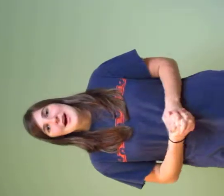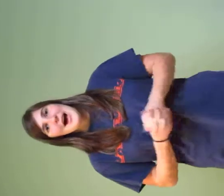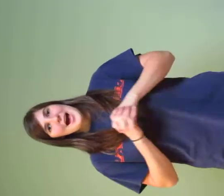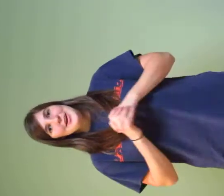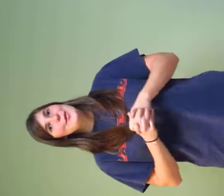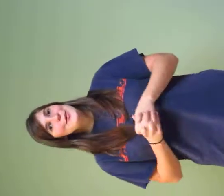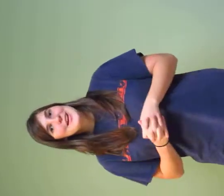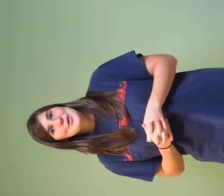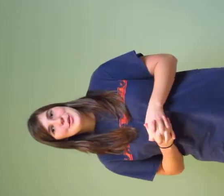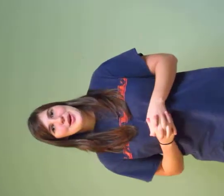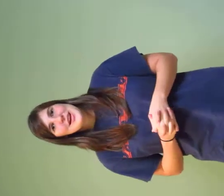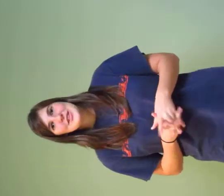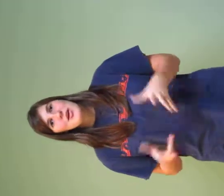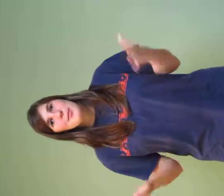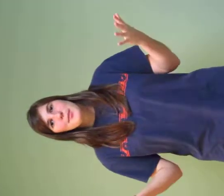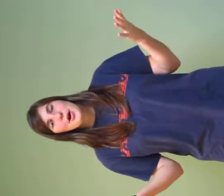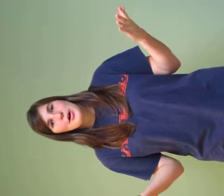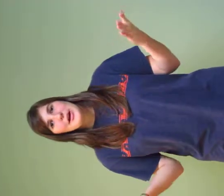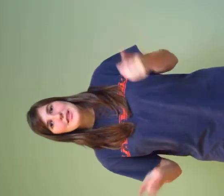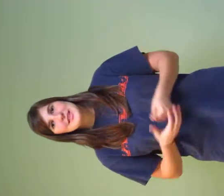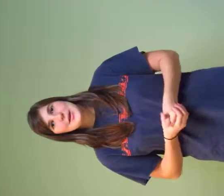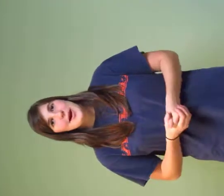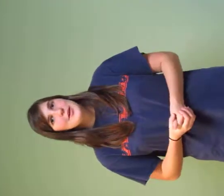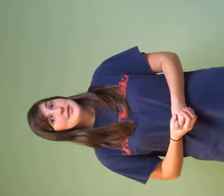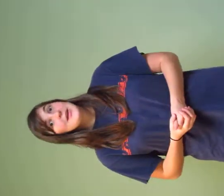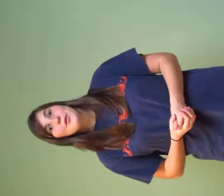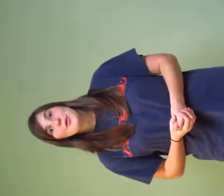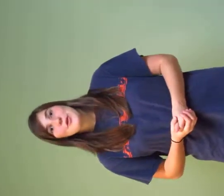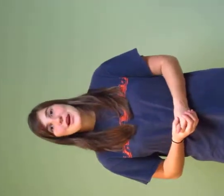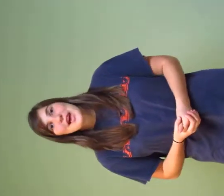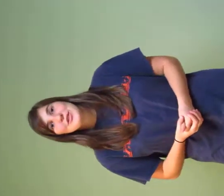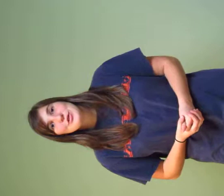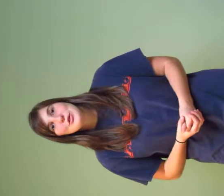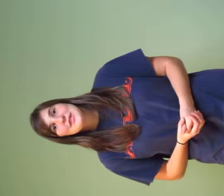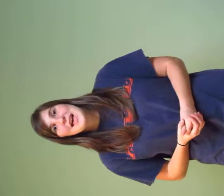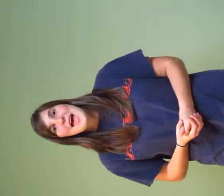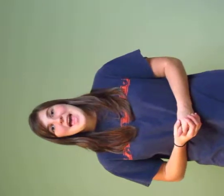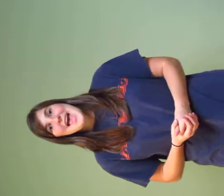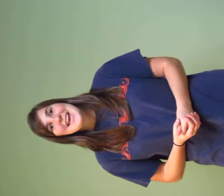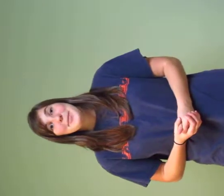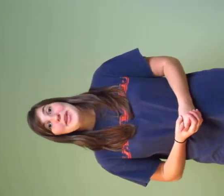I know you guys are doing great, because y'all probably already got this anyway. I know several of you have already had your jewels, and